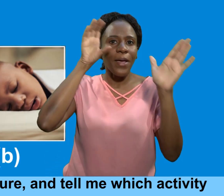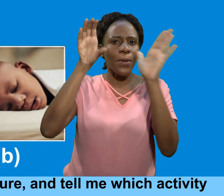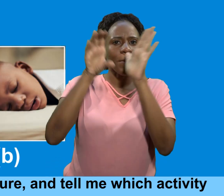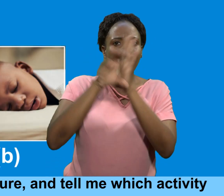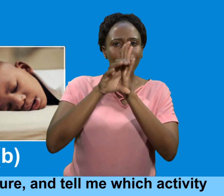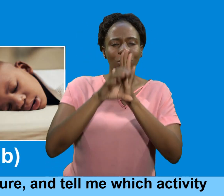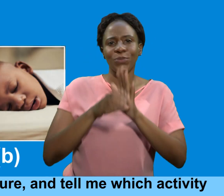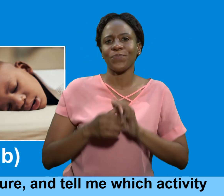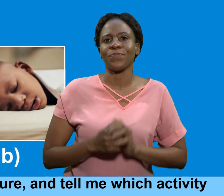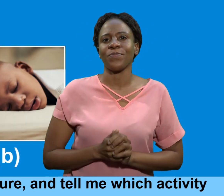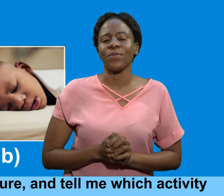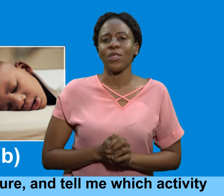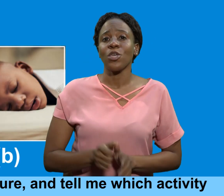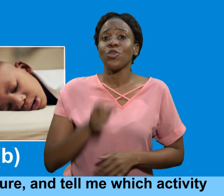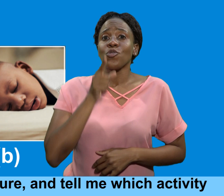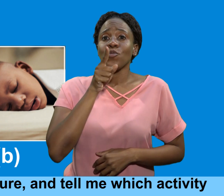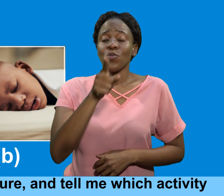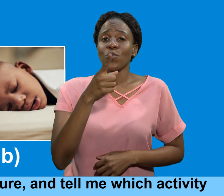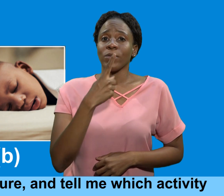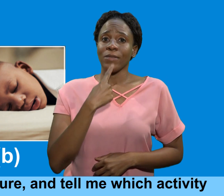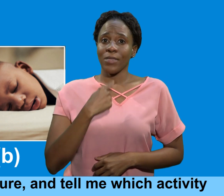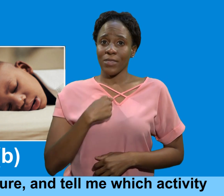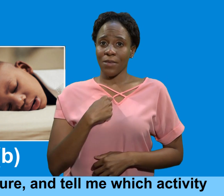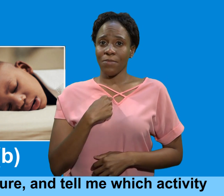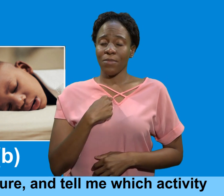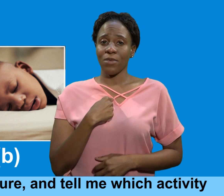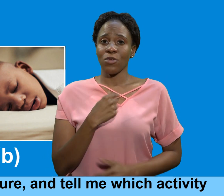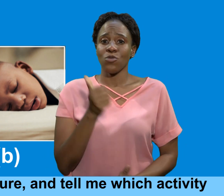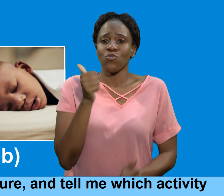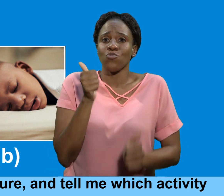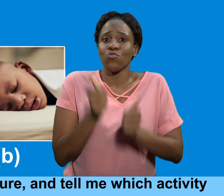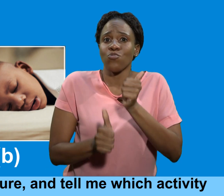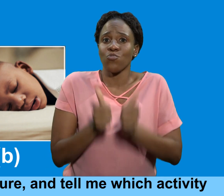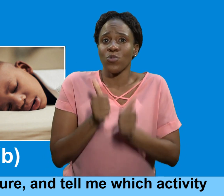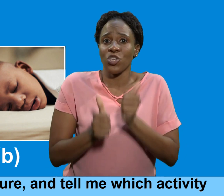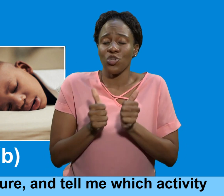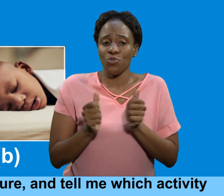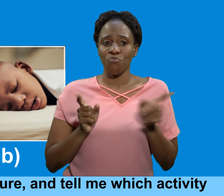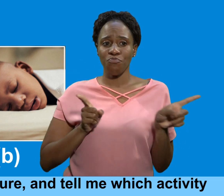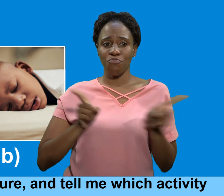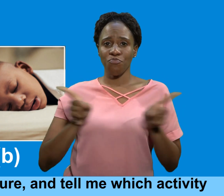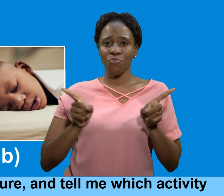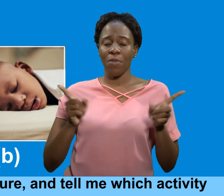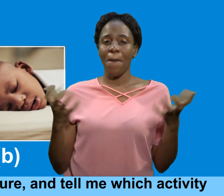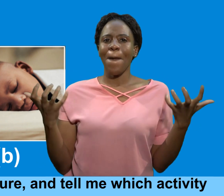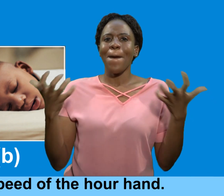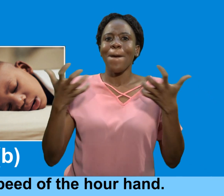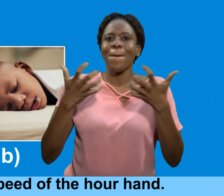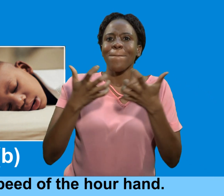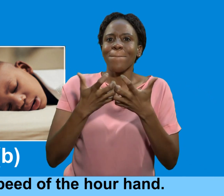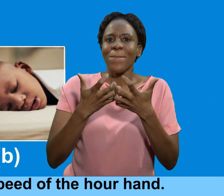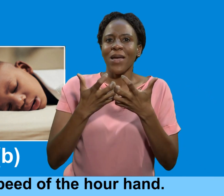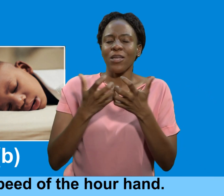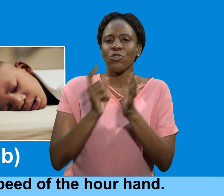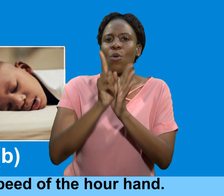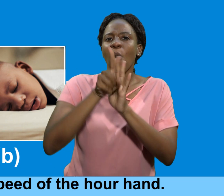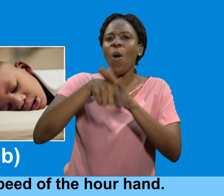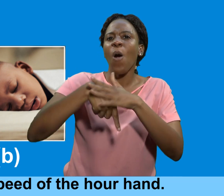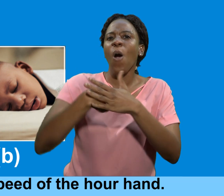Look at the picture and tell me which activity matches the speed of